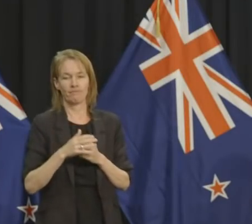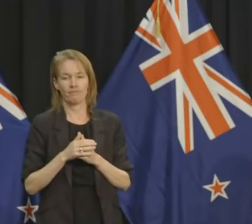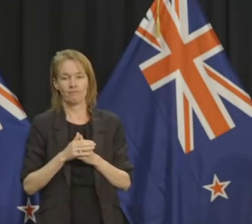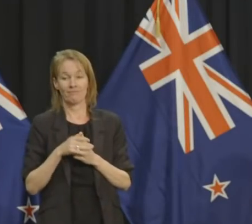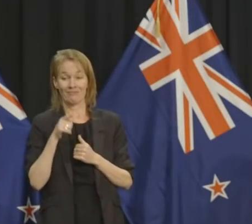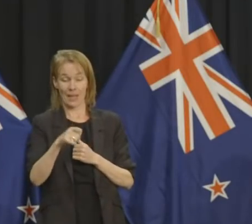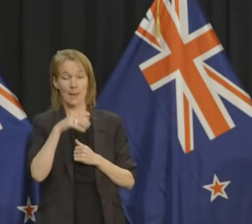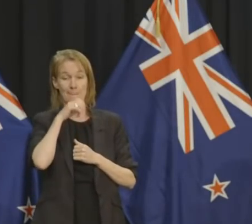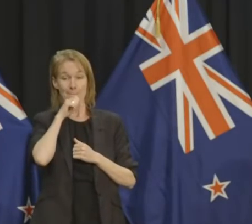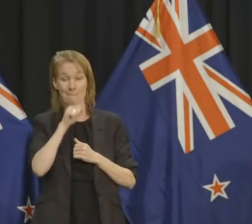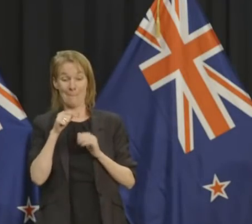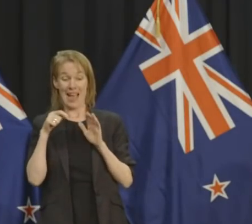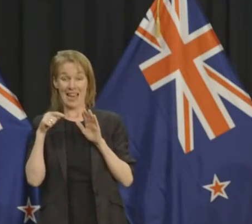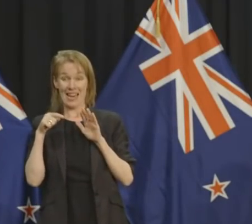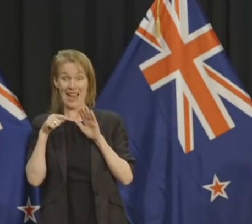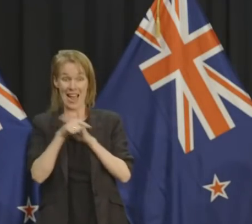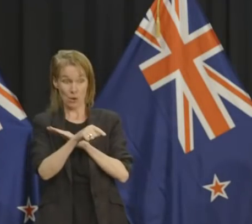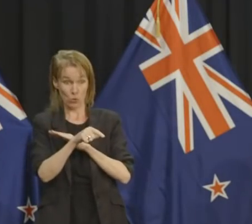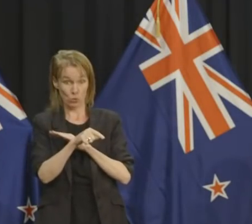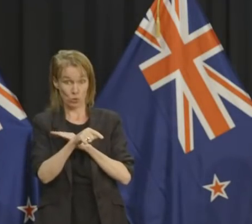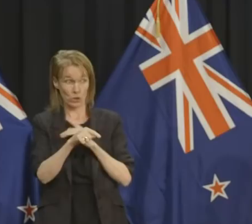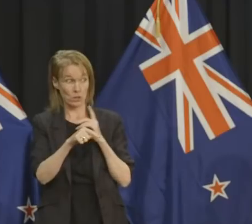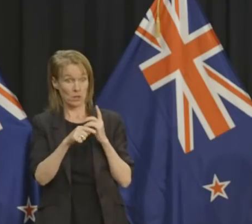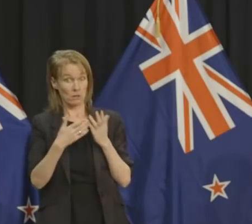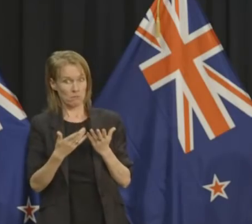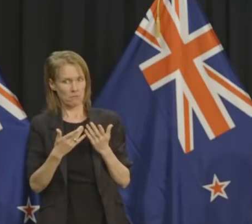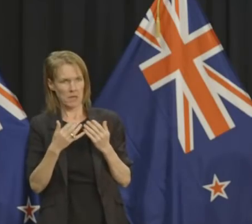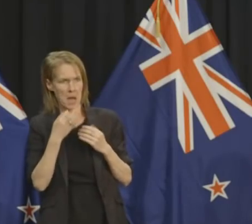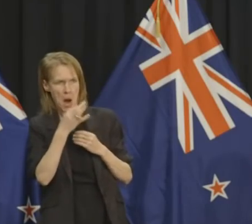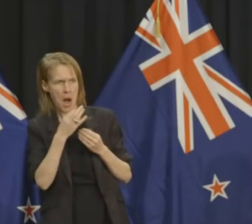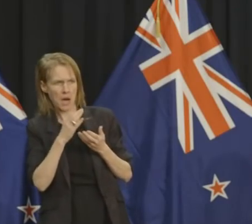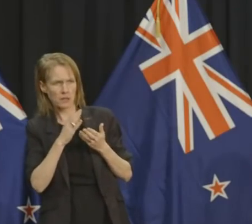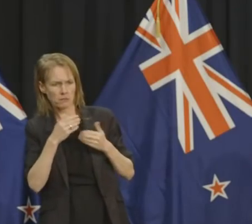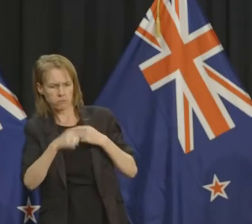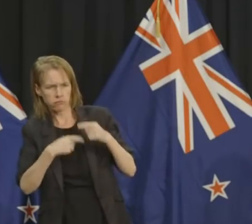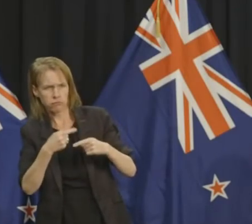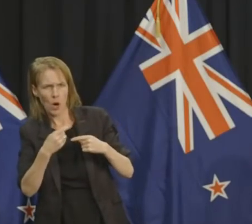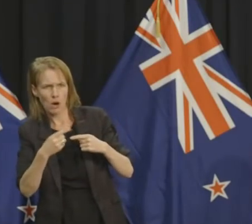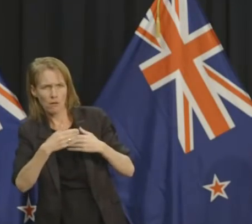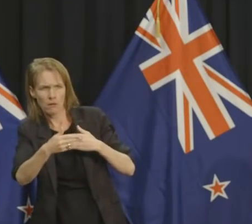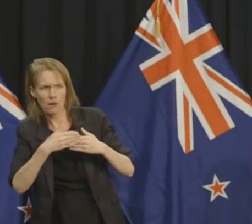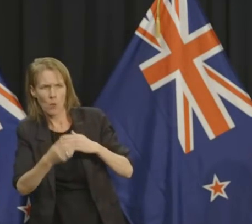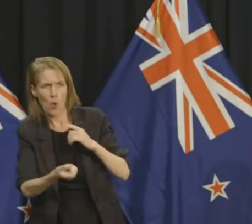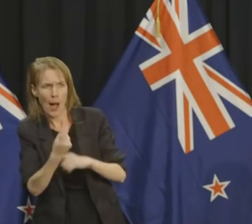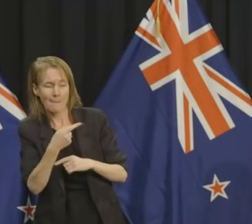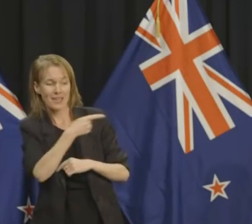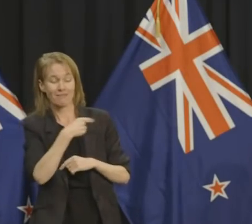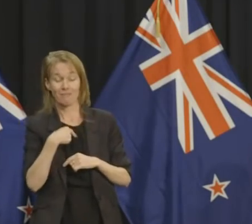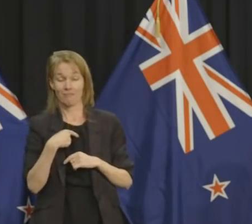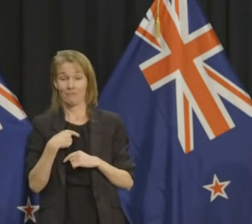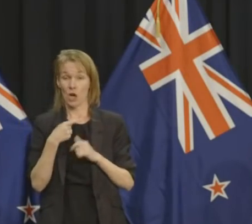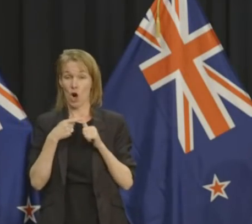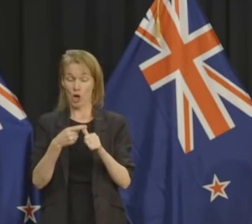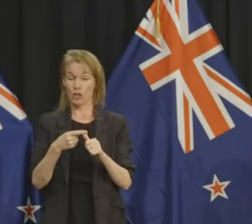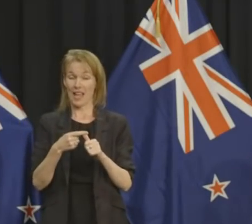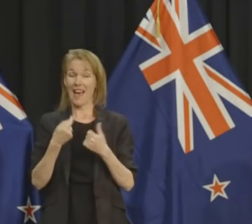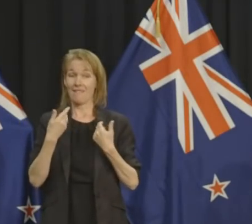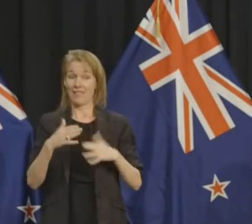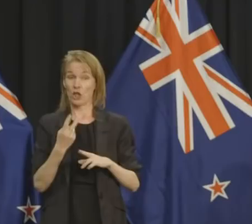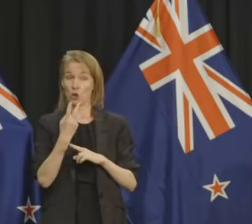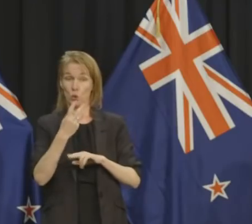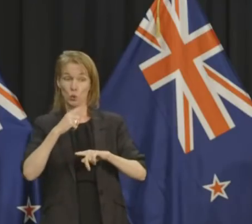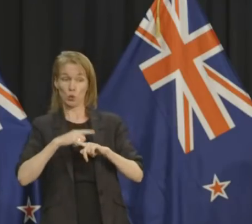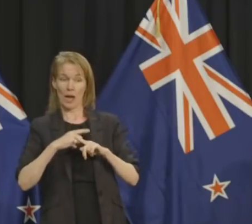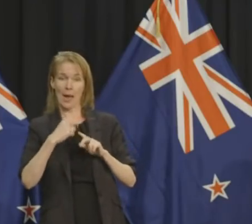can? My understanding is that there have been 2 interviews with him so far, and that those discussions are ongoing, but that he has been cooperating in those interviews. A